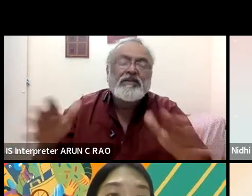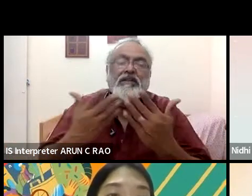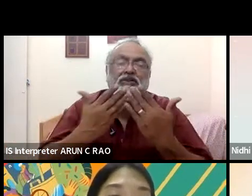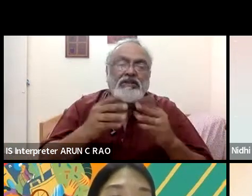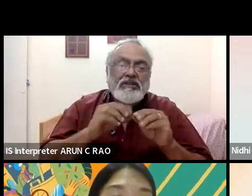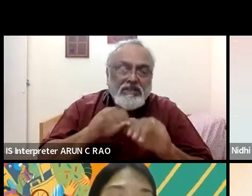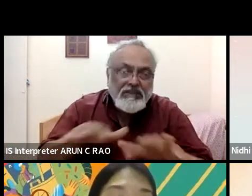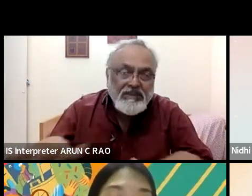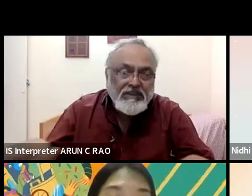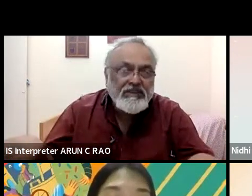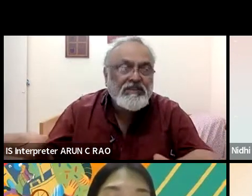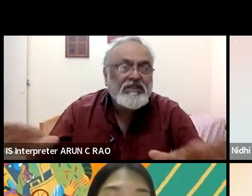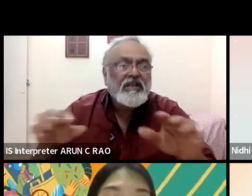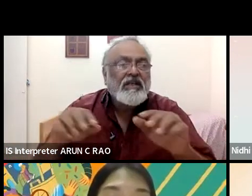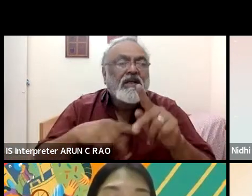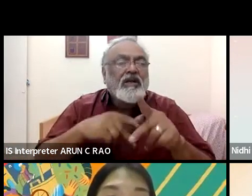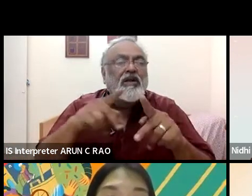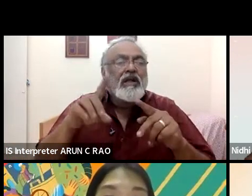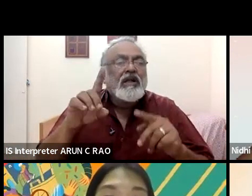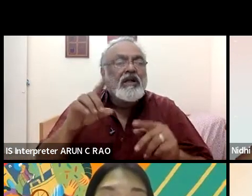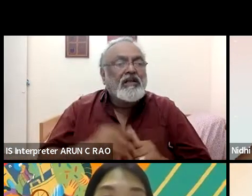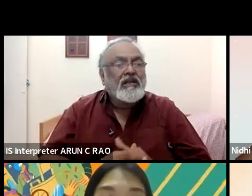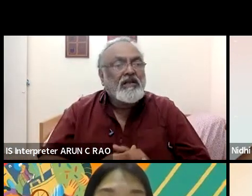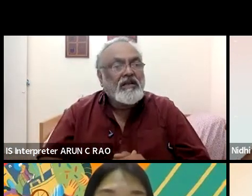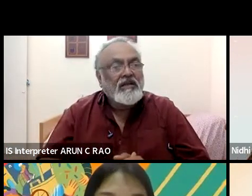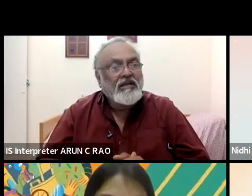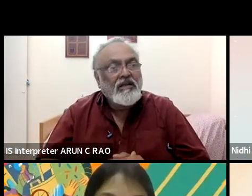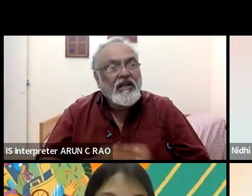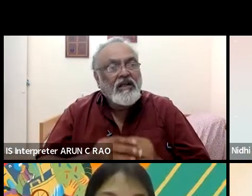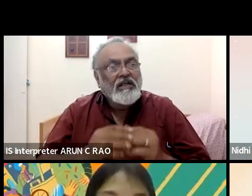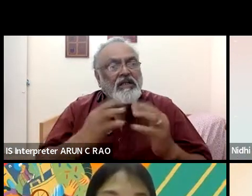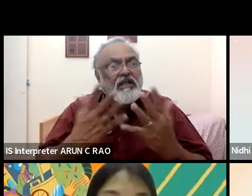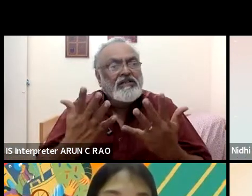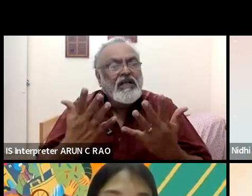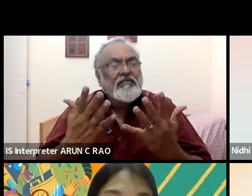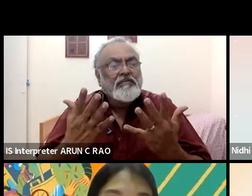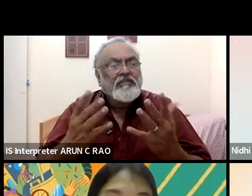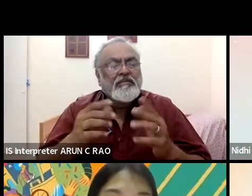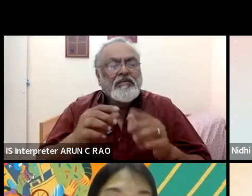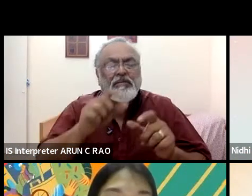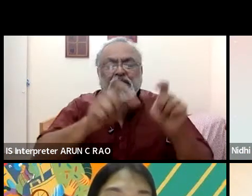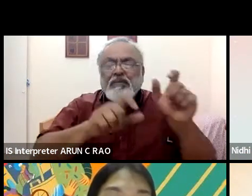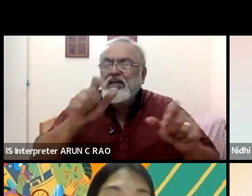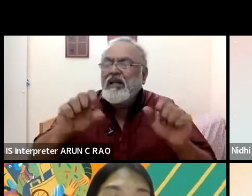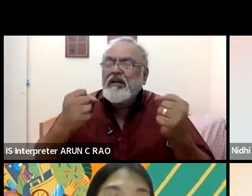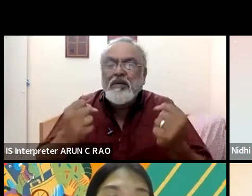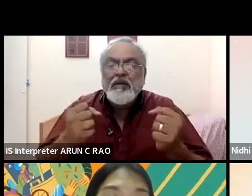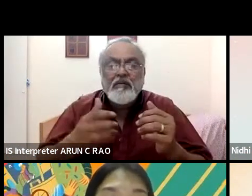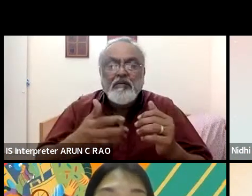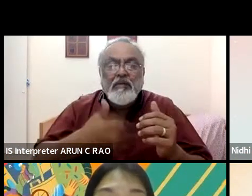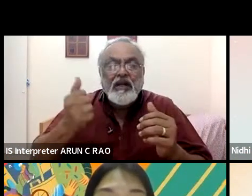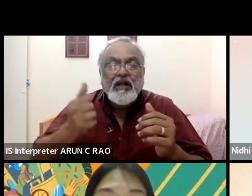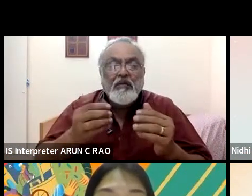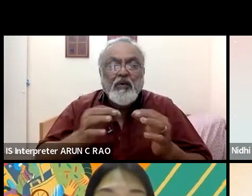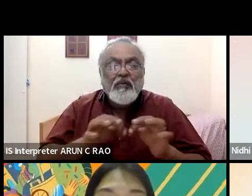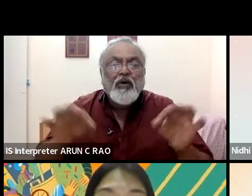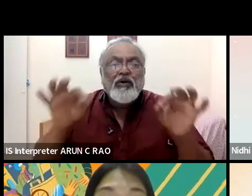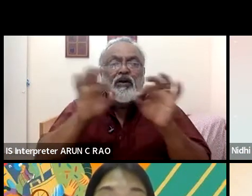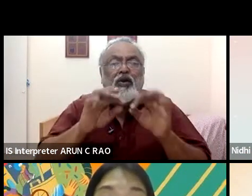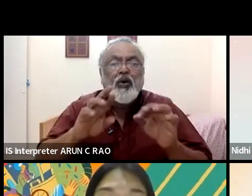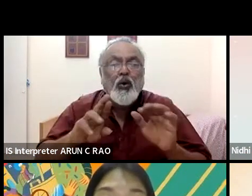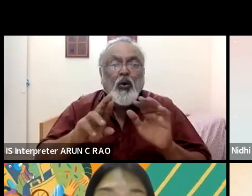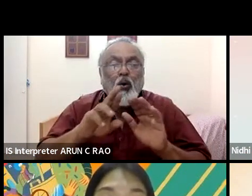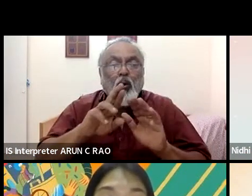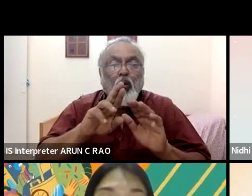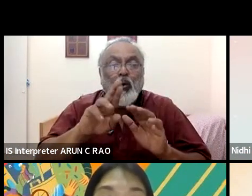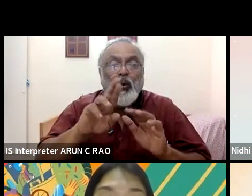maybe OPDs to take on an auditor role or something. I guess I'd put a question to the panel around that, around education